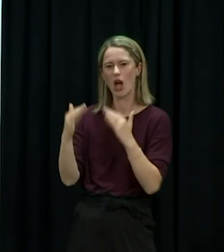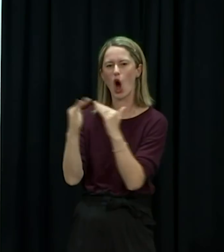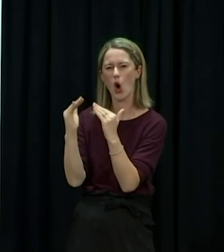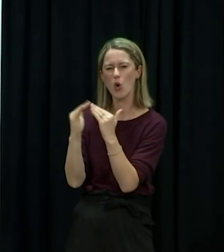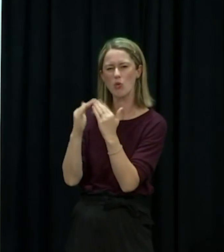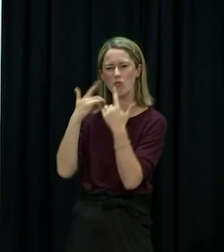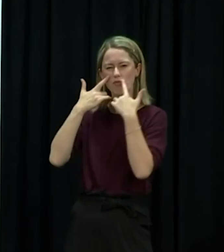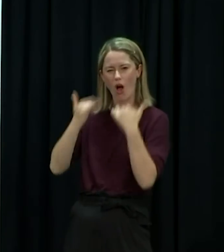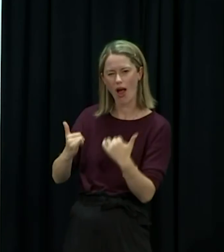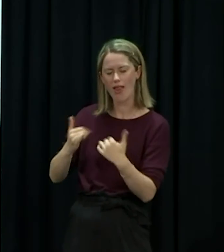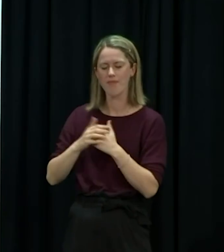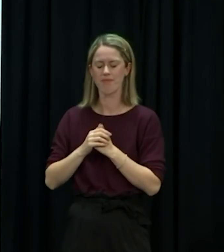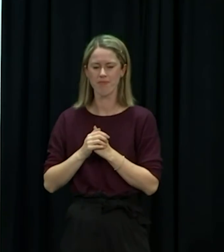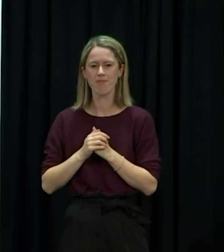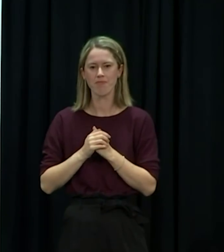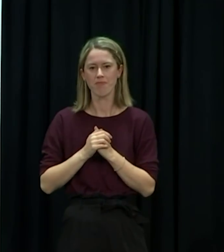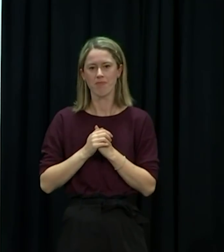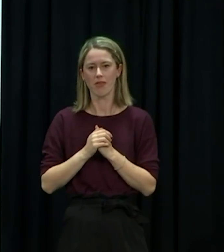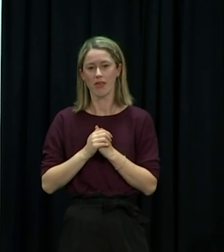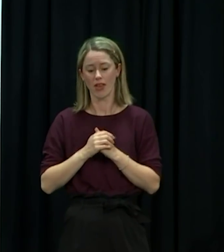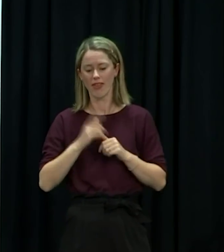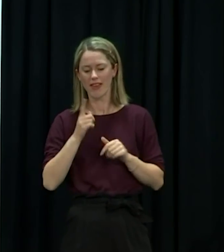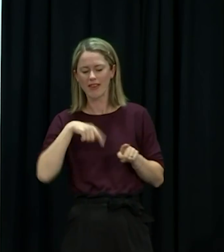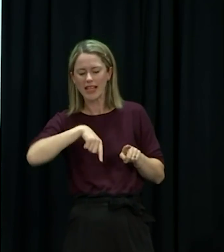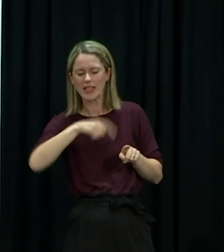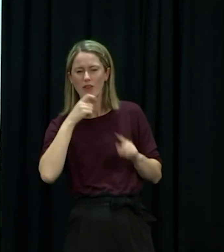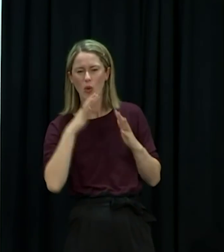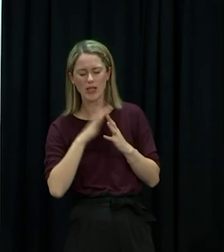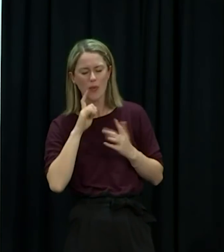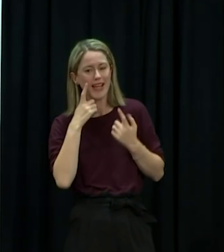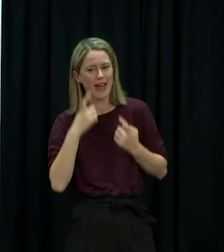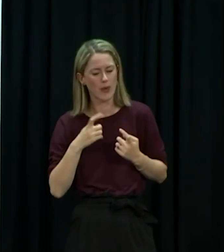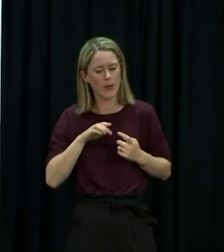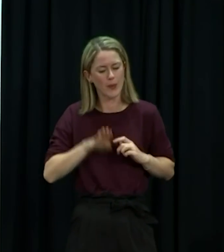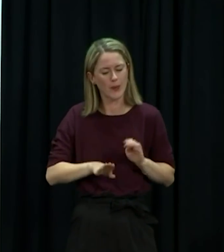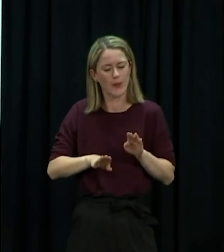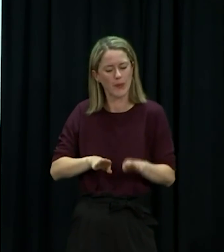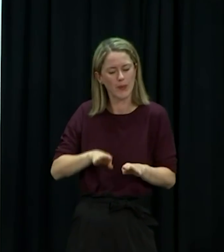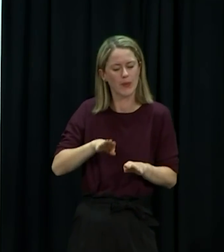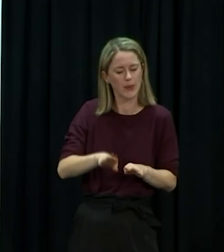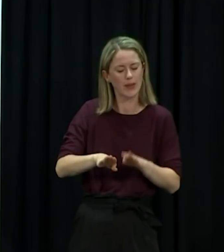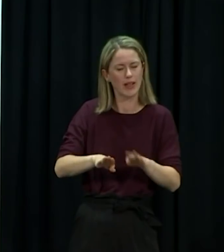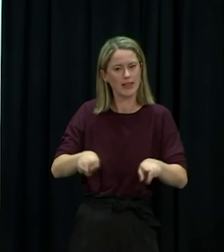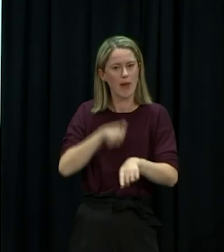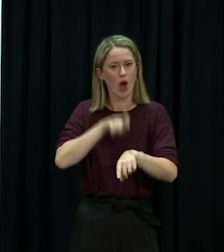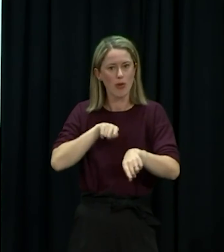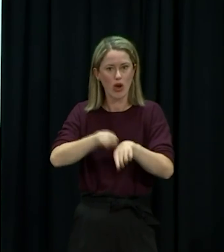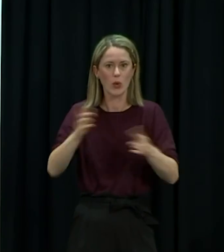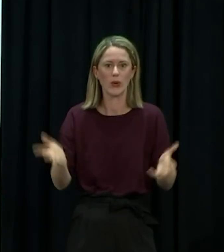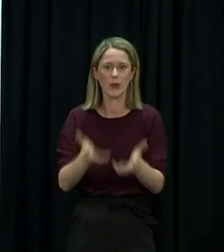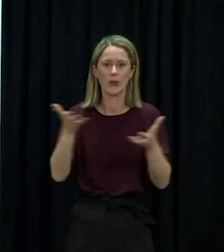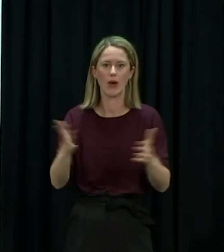shortly. And for the next few weeks, we'll continue to be careful and methodical in our decisions while getting everyone we